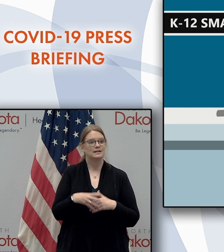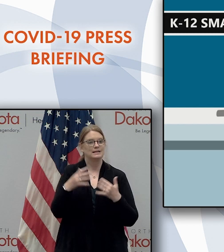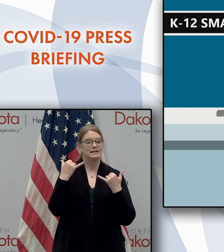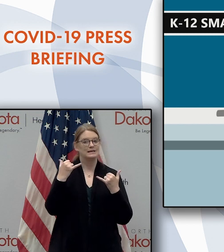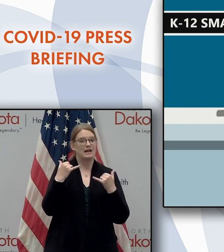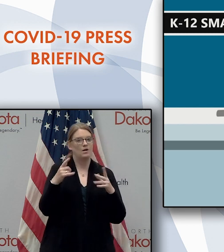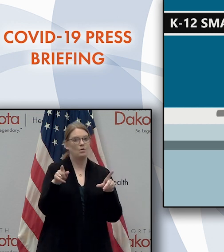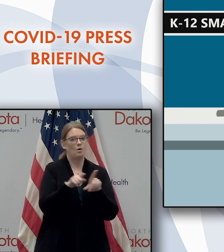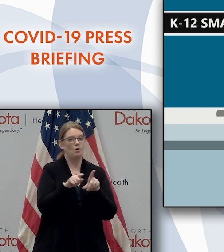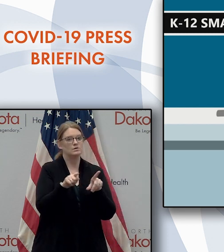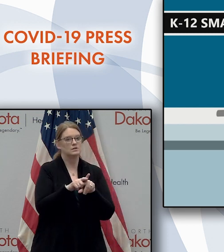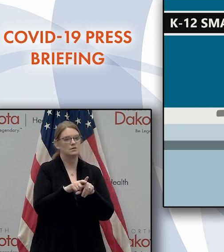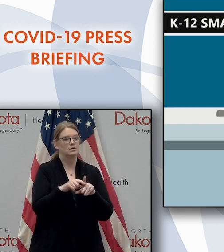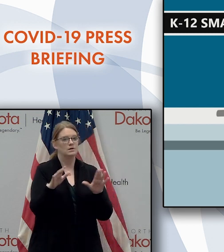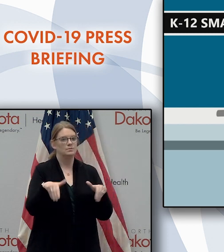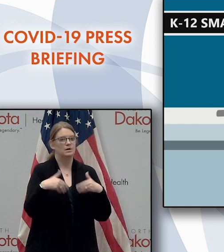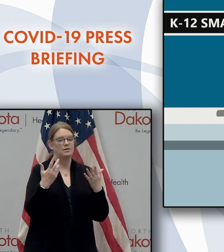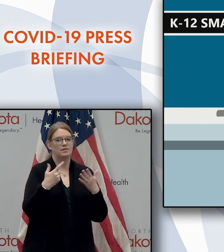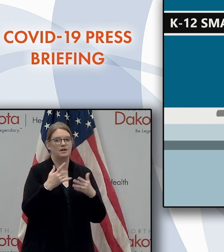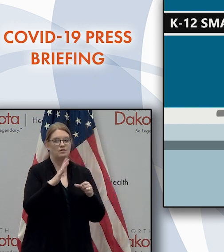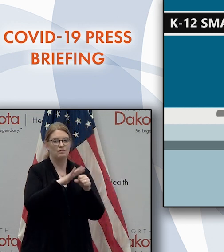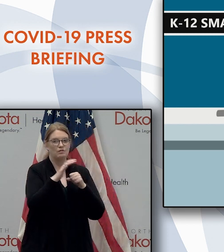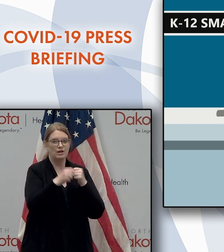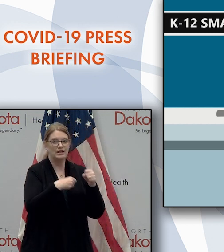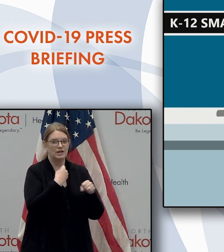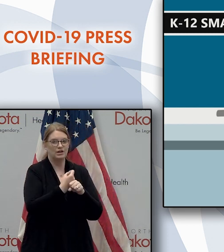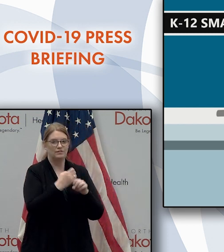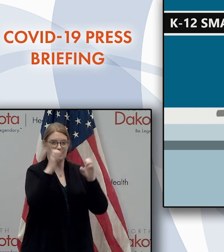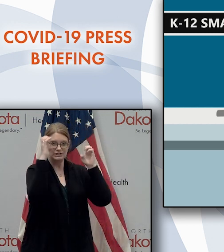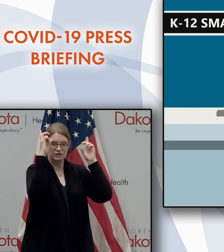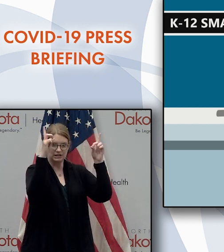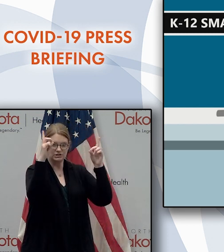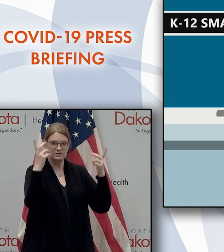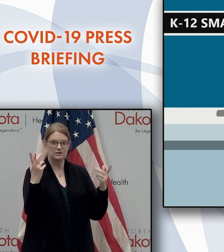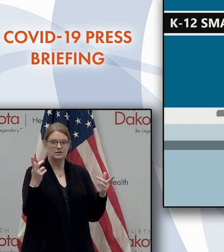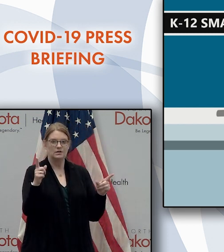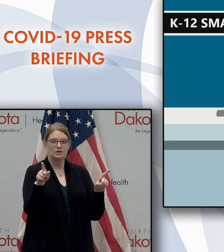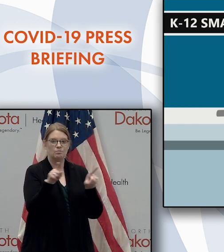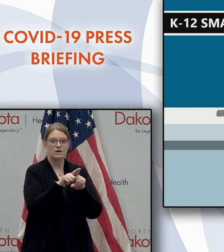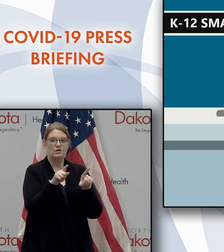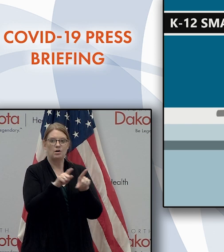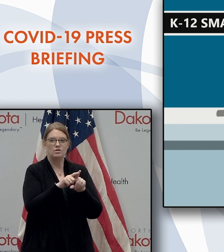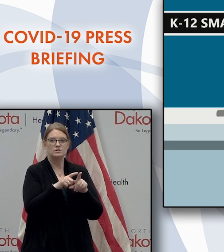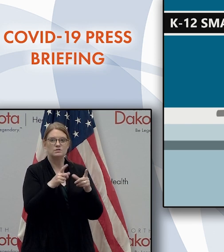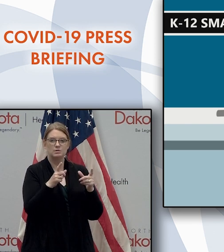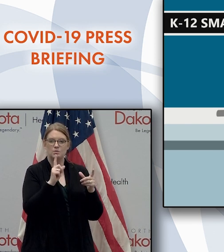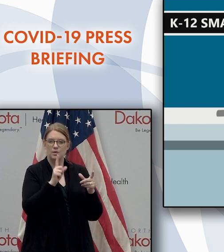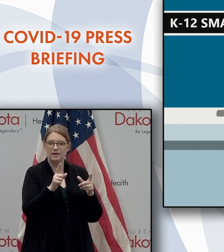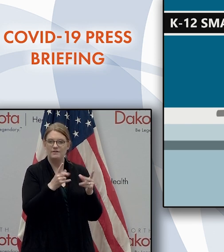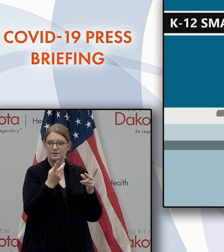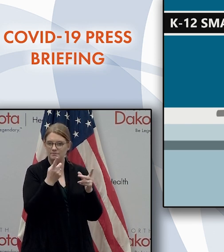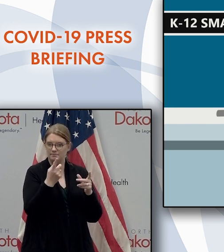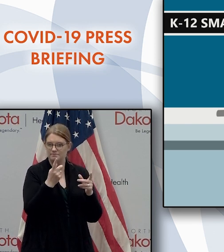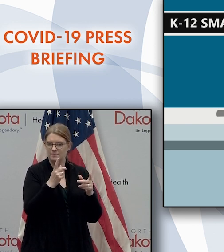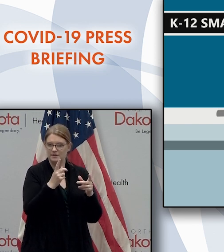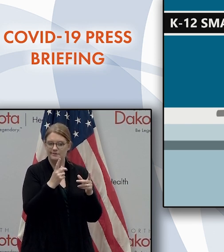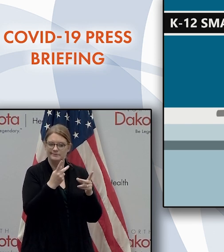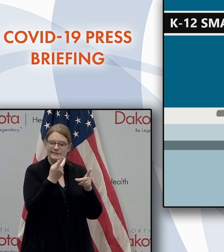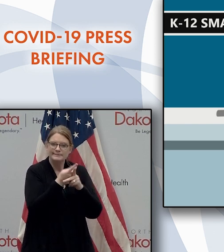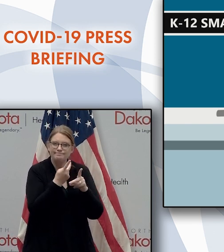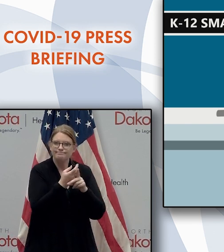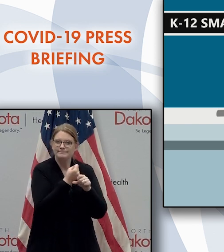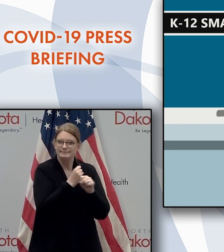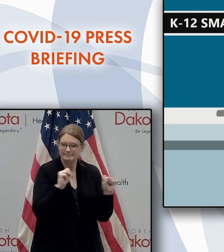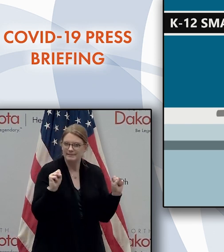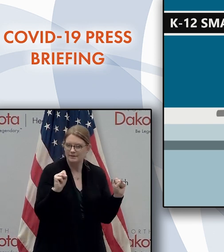in a way that's, we got to deliver that full year of education. And we have to do that in a manner that's safe for everyone involved. Districts